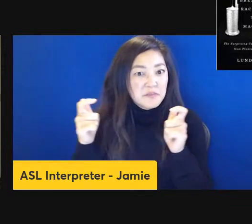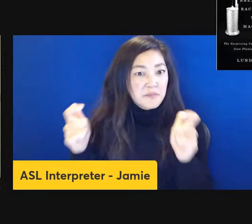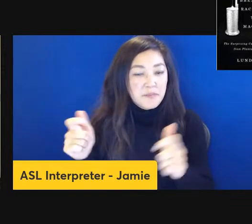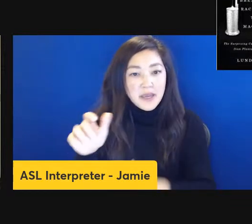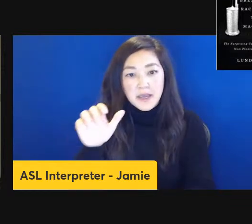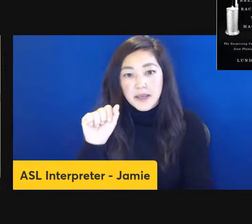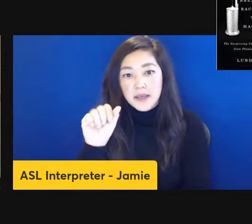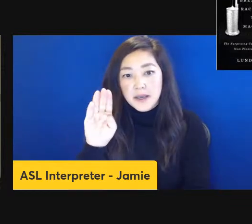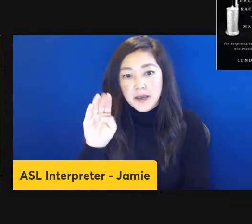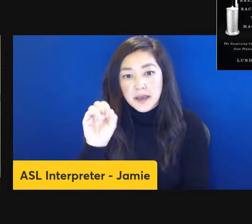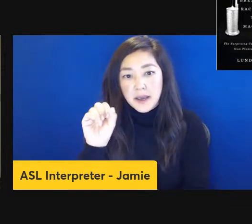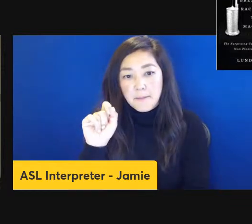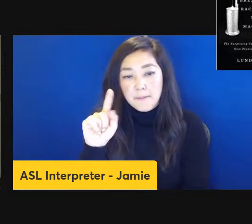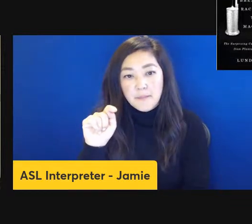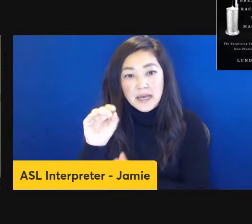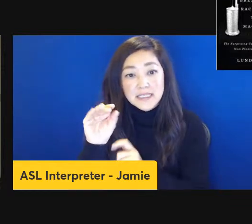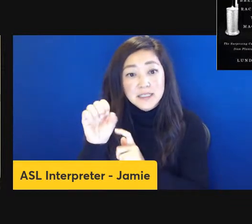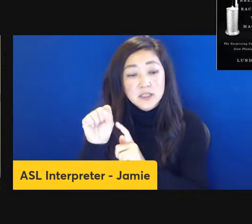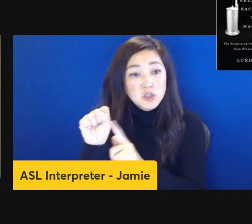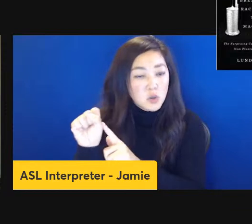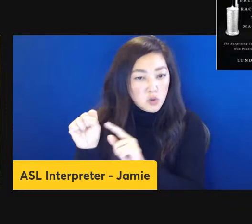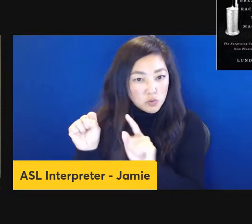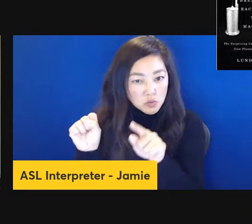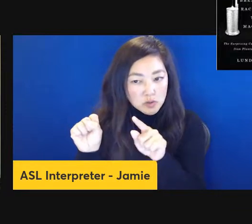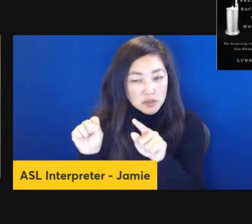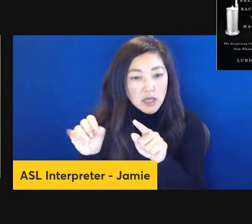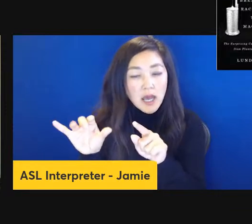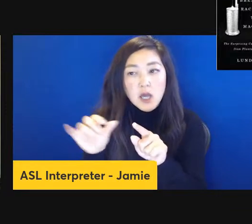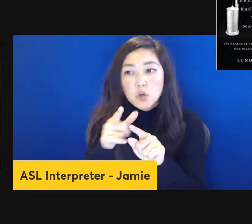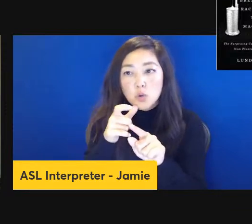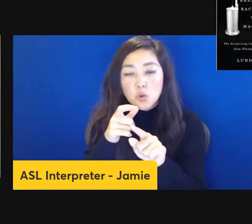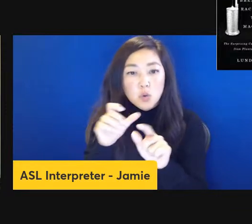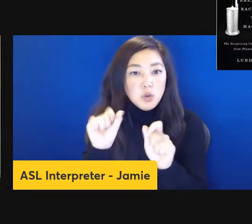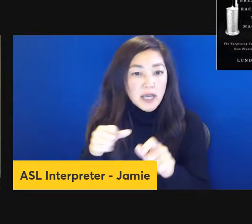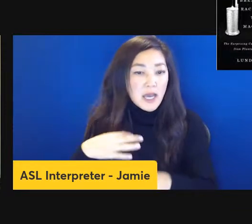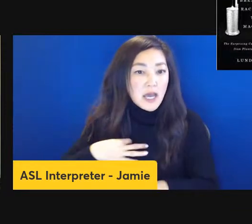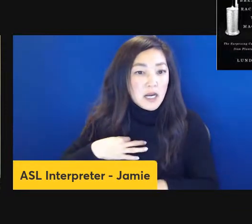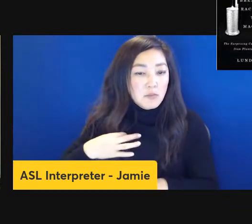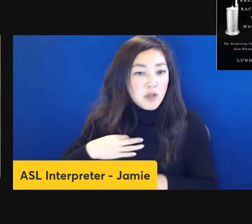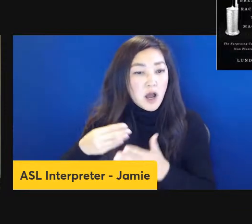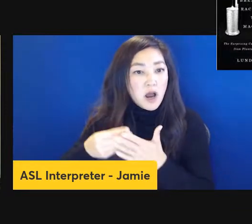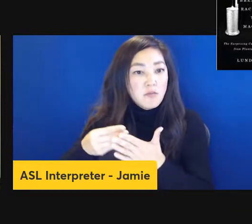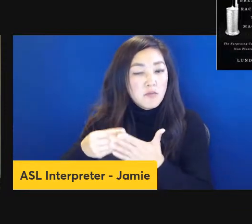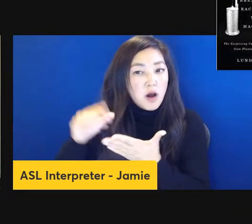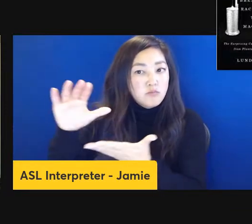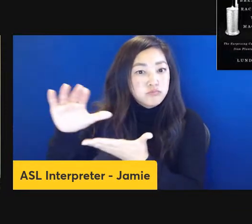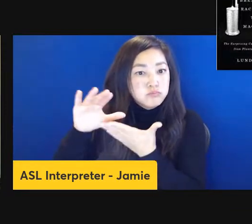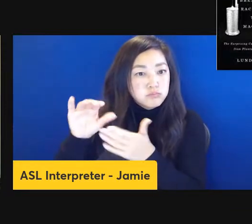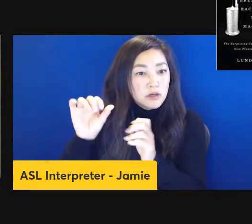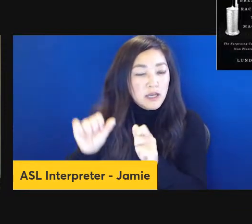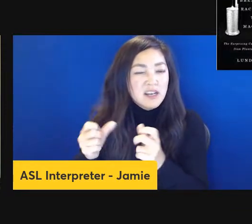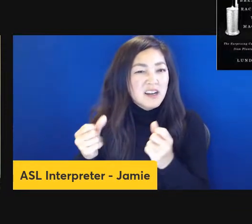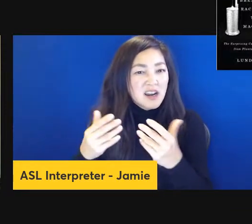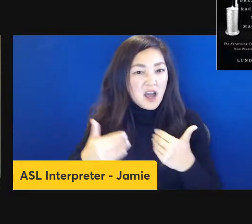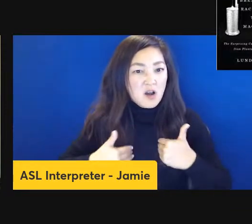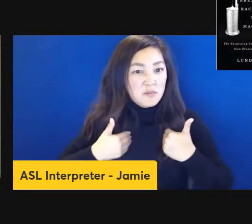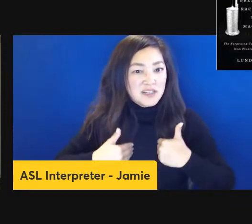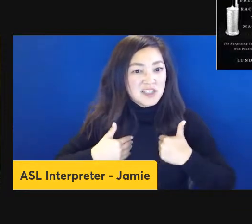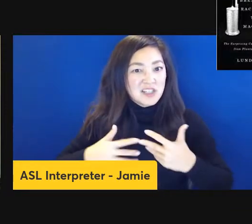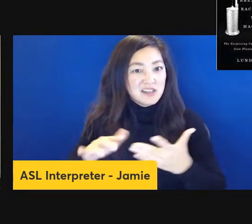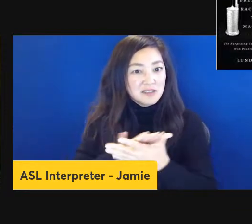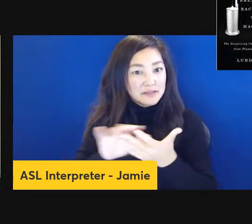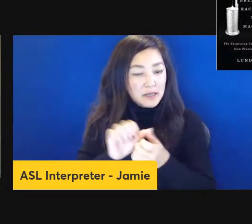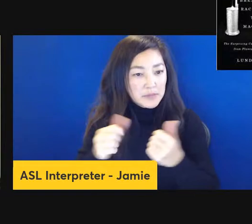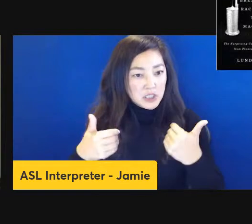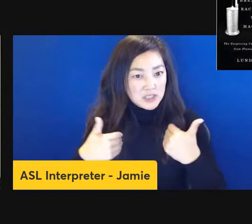over asbestos eligibility for compensation and how much lung damage former workers had to manifest